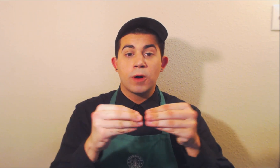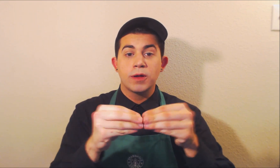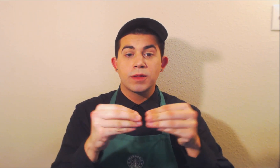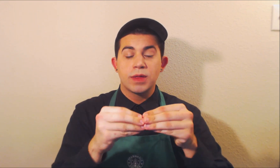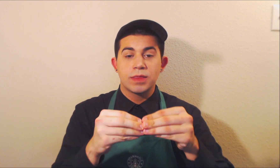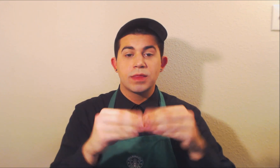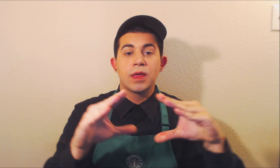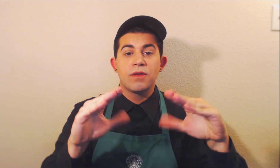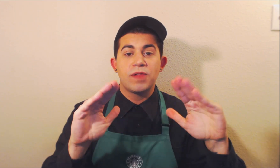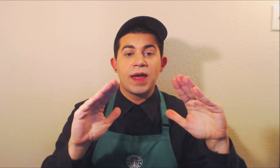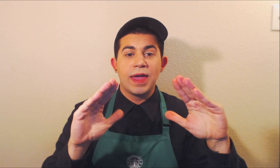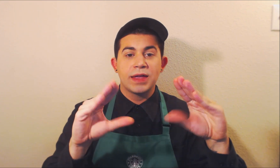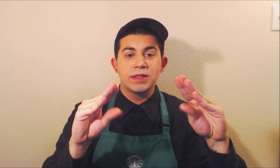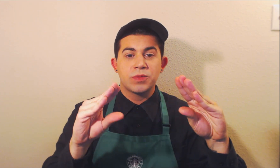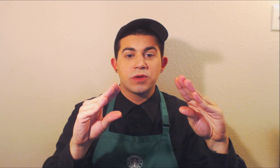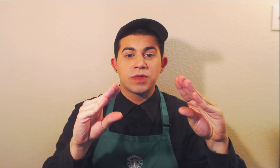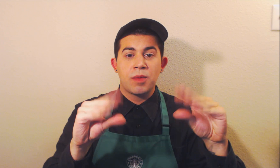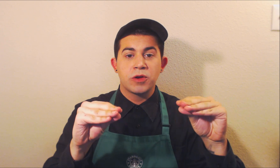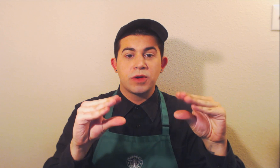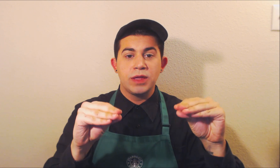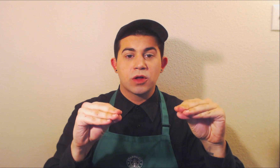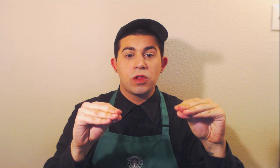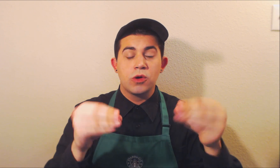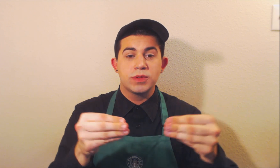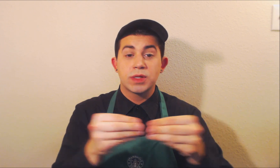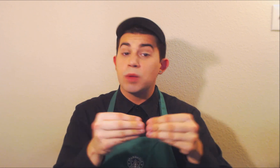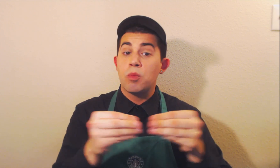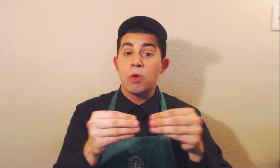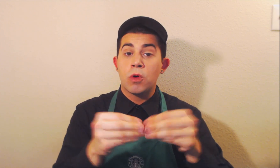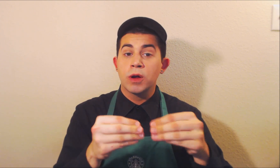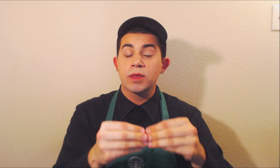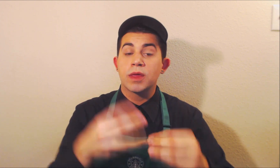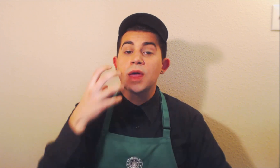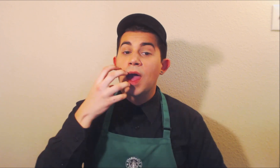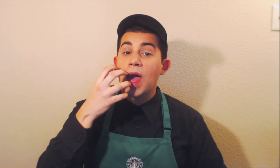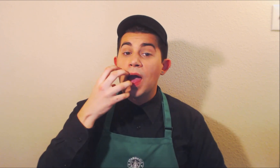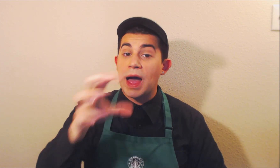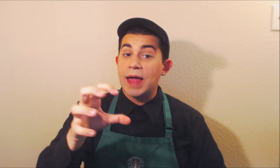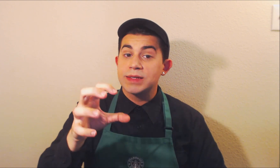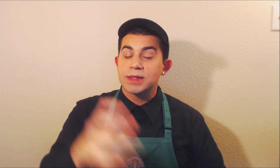more. Flat hands with your thumb underneath, closed, more. Hot.